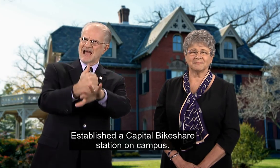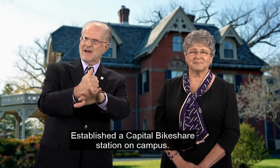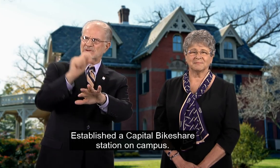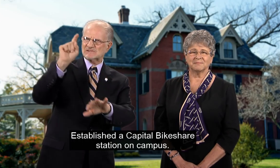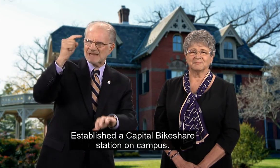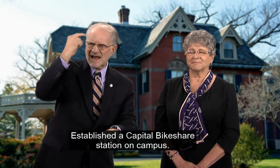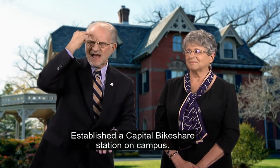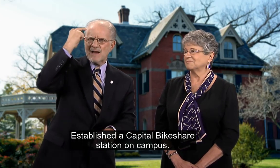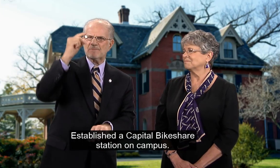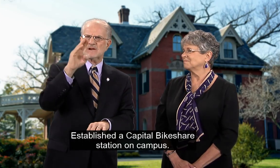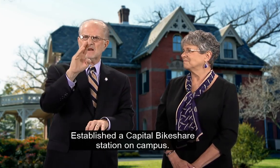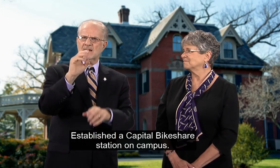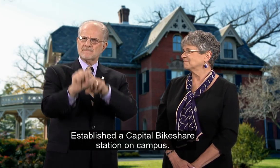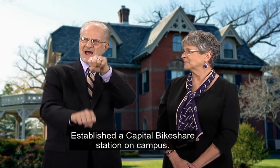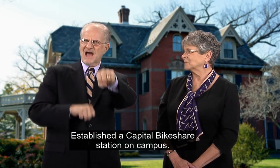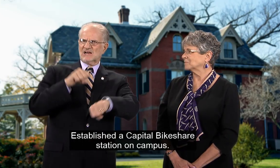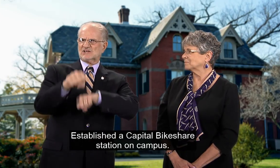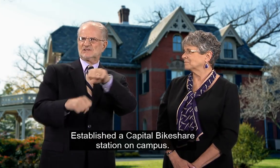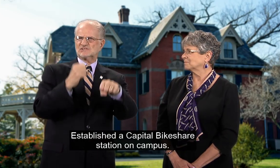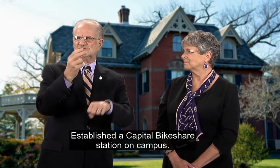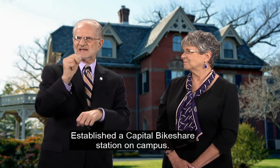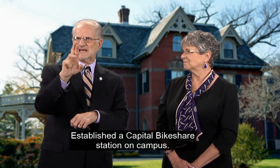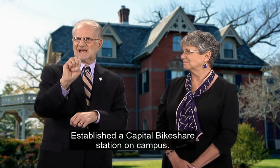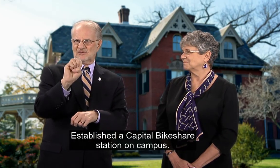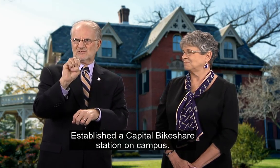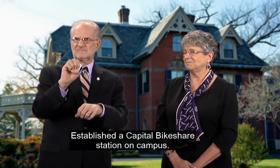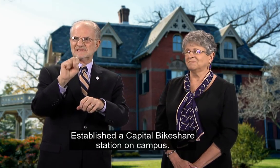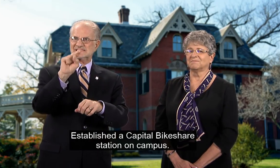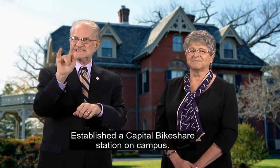Established a capital bike share station on campus.